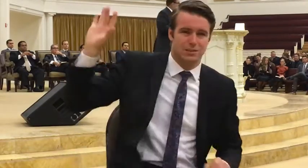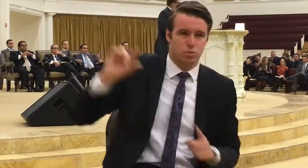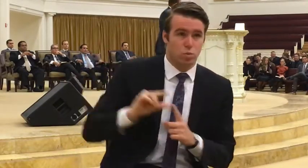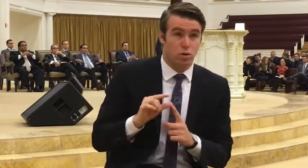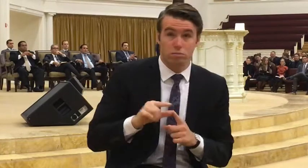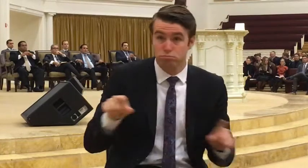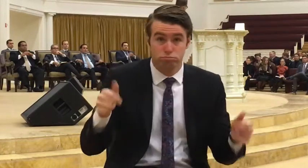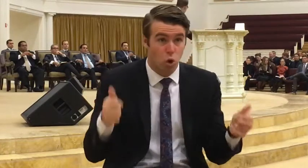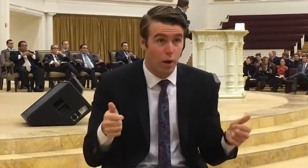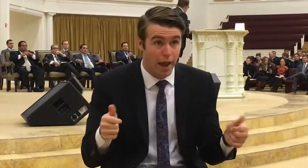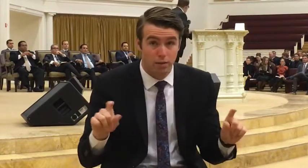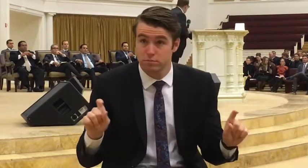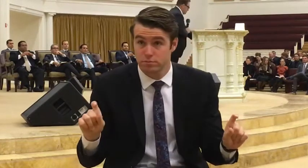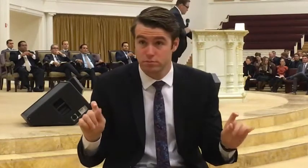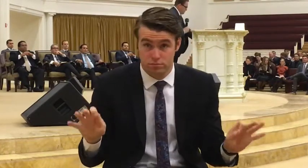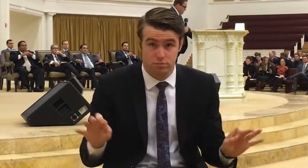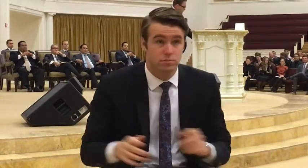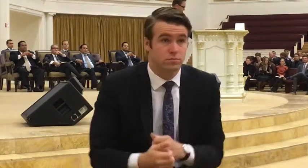You okay?